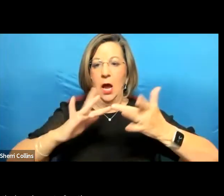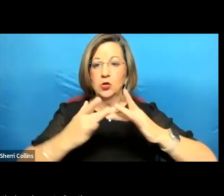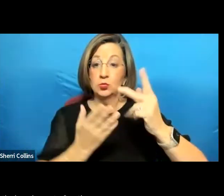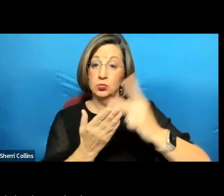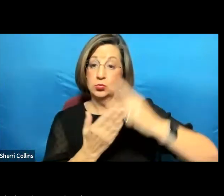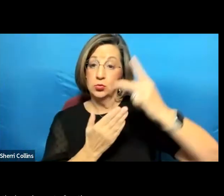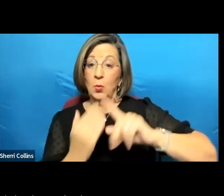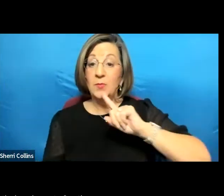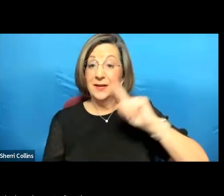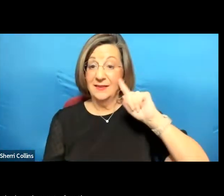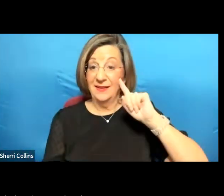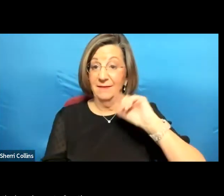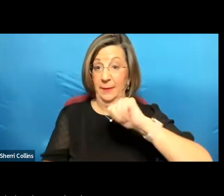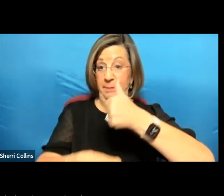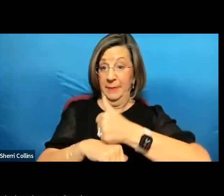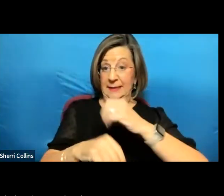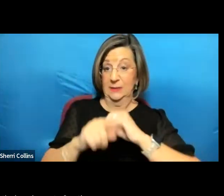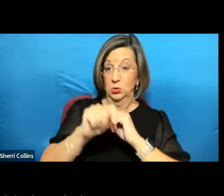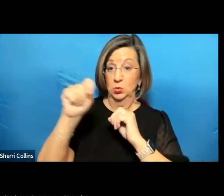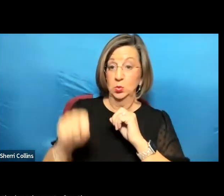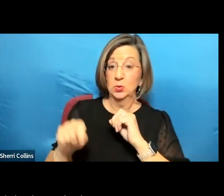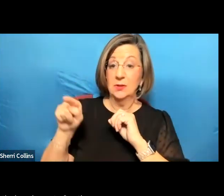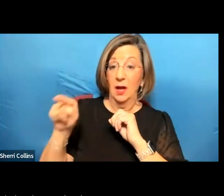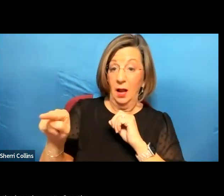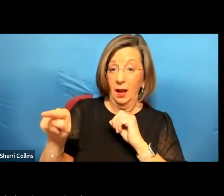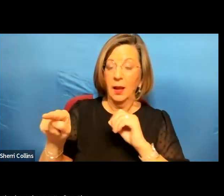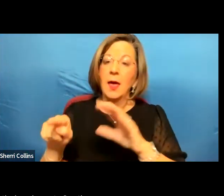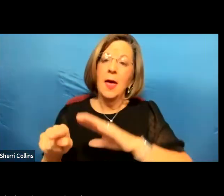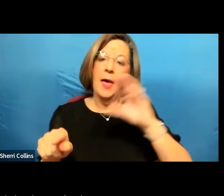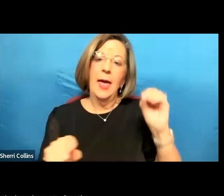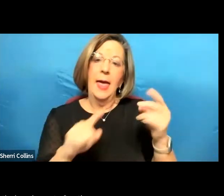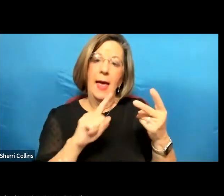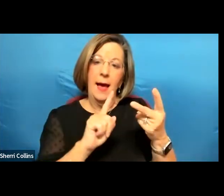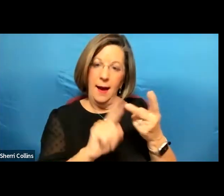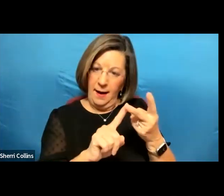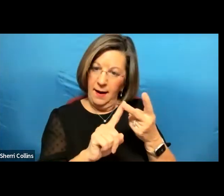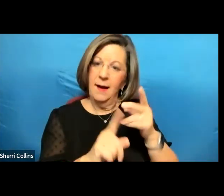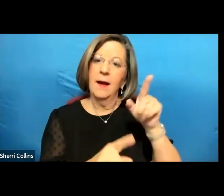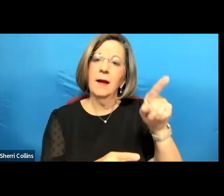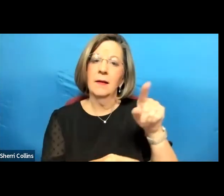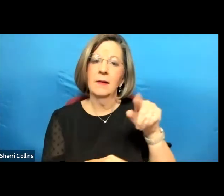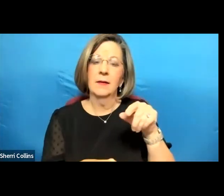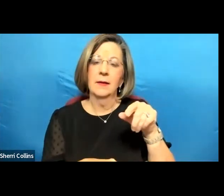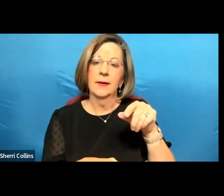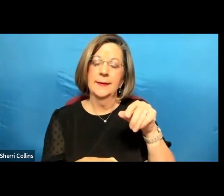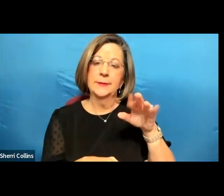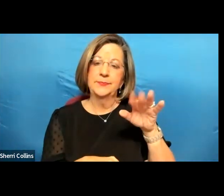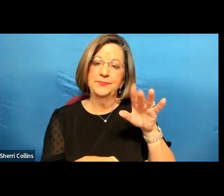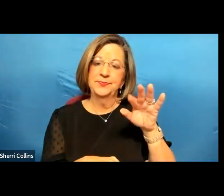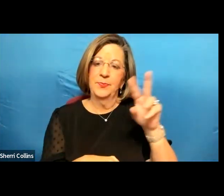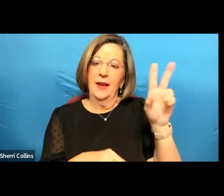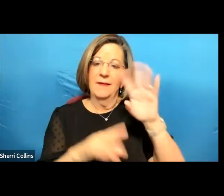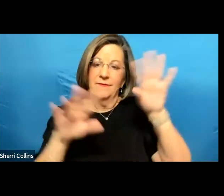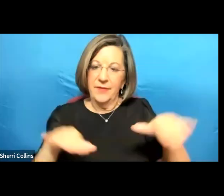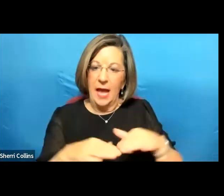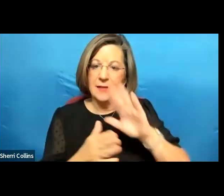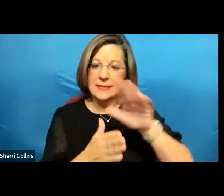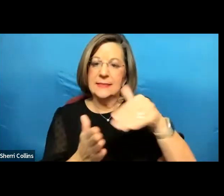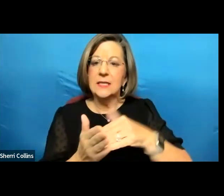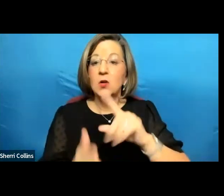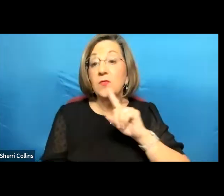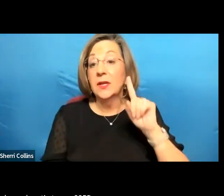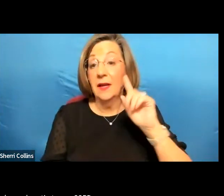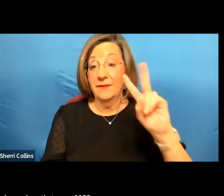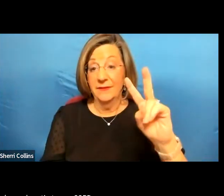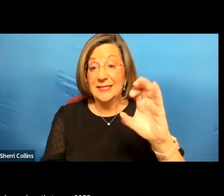services that, so COPD, Community Outreach Program for the Deaf, which is based in Tucson, it's Catholic Community Services,